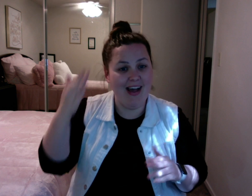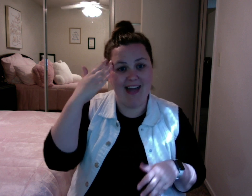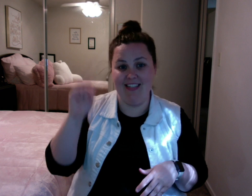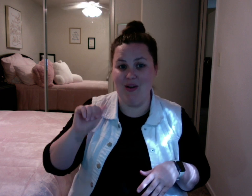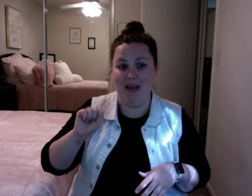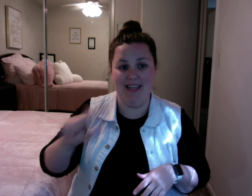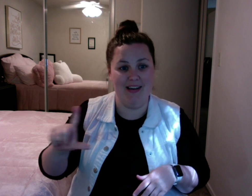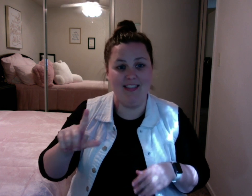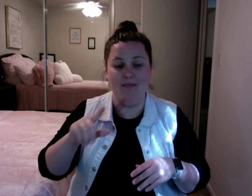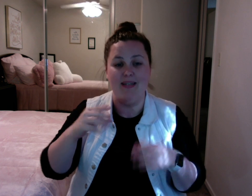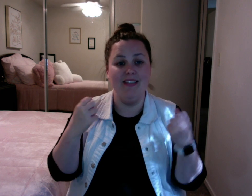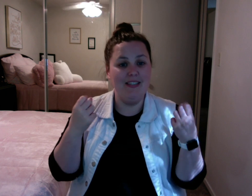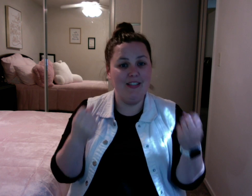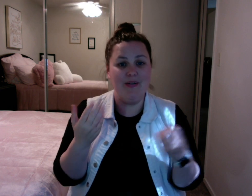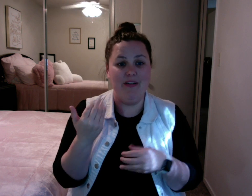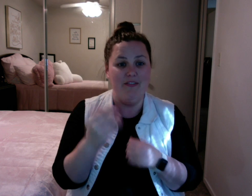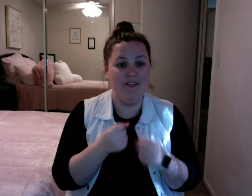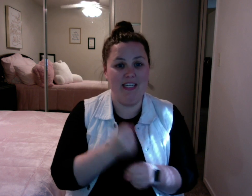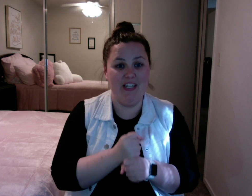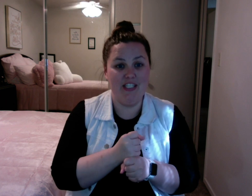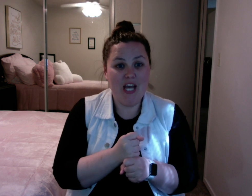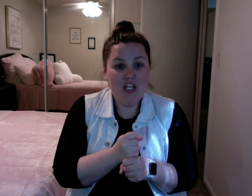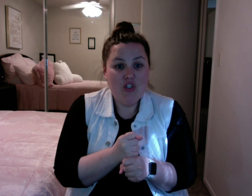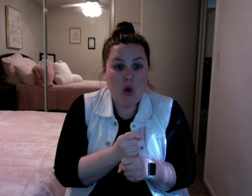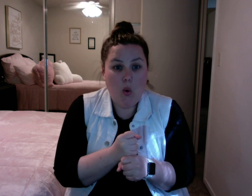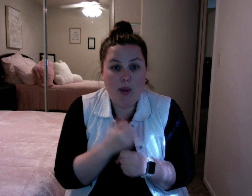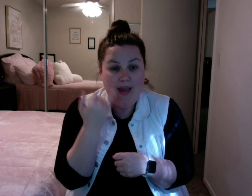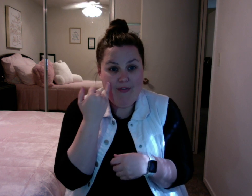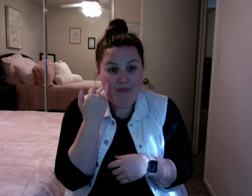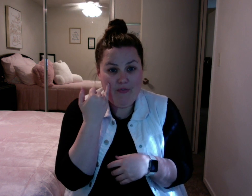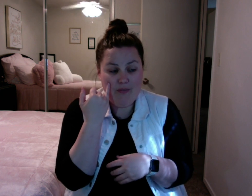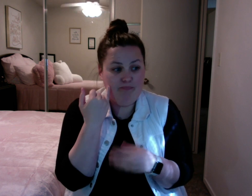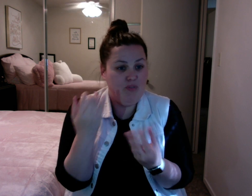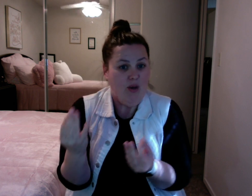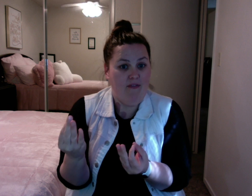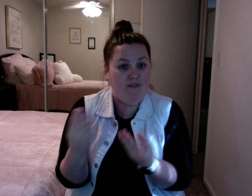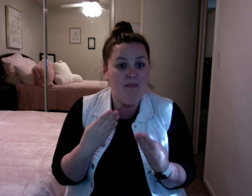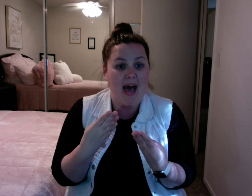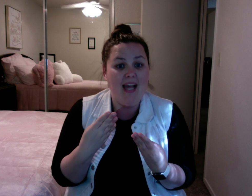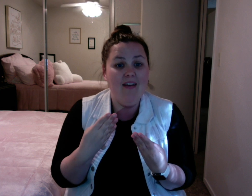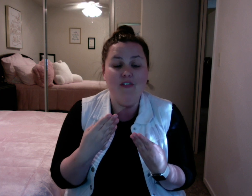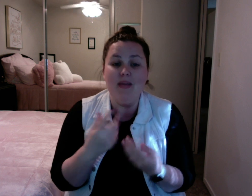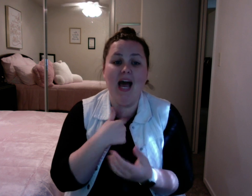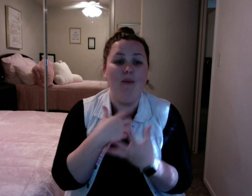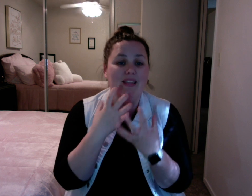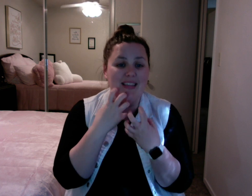just know ASL because I've been doing it for 15 years. So if you have feedback for me, I would love